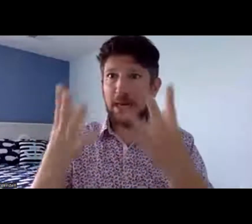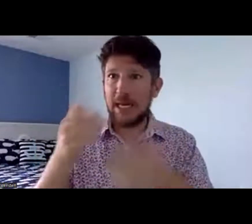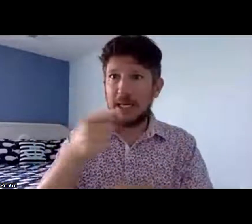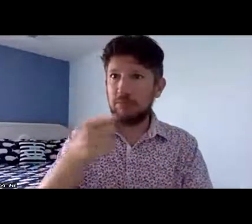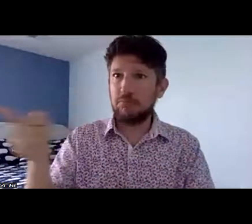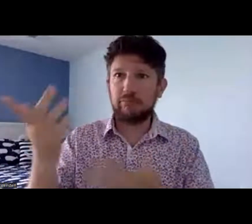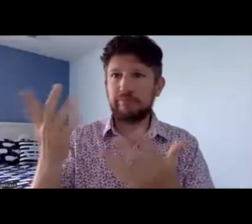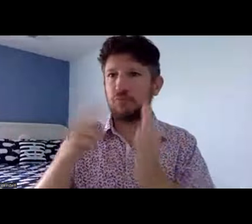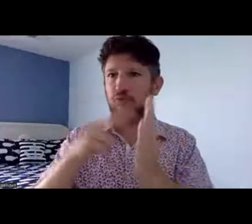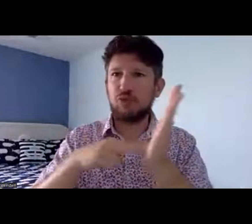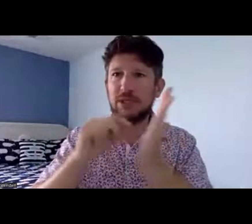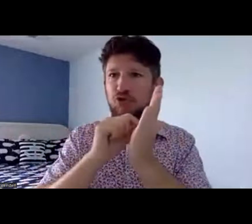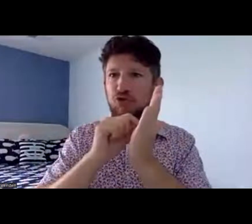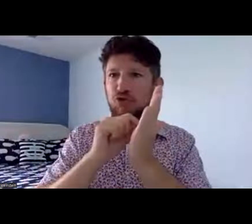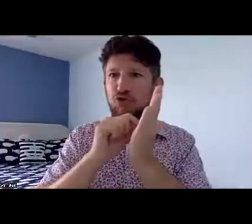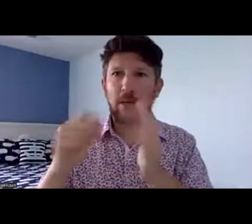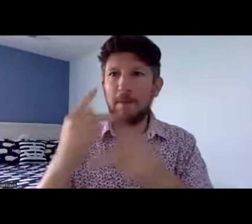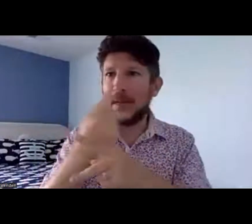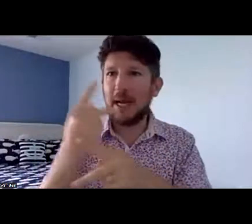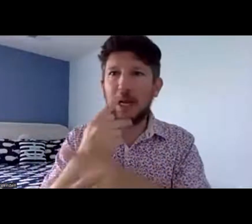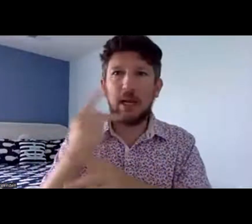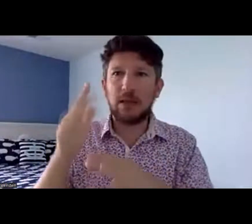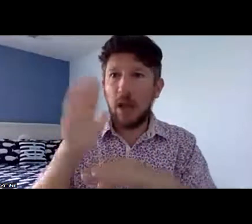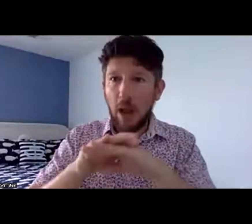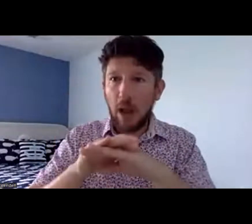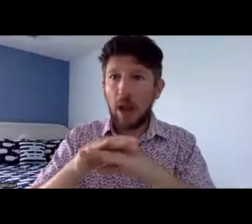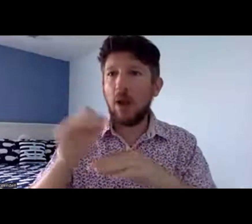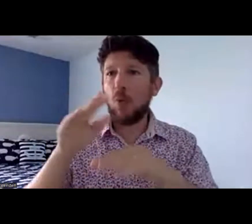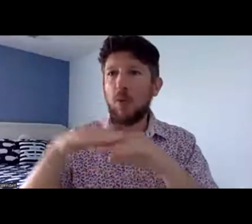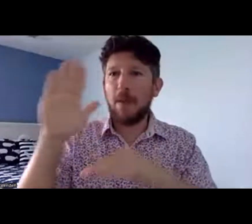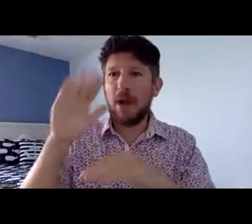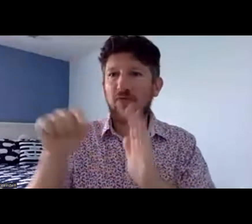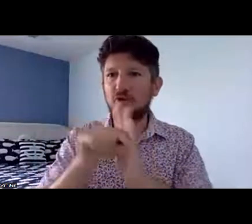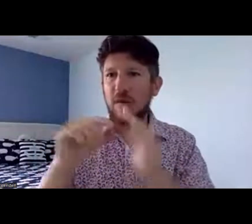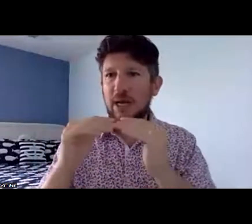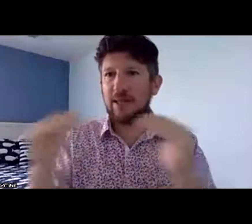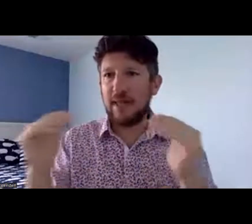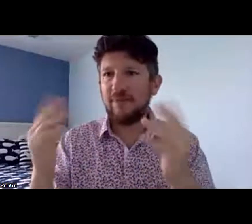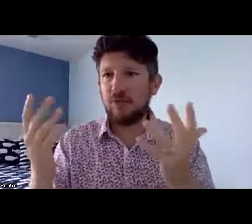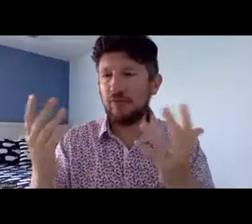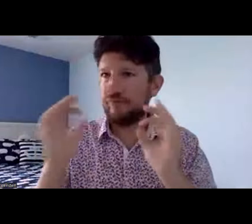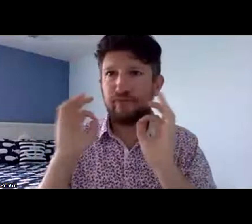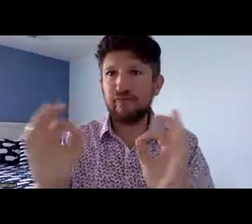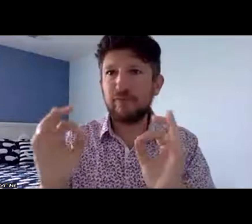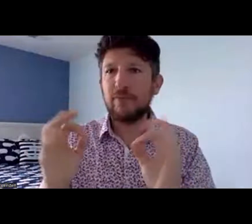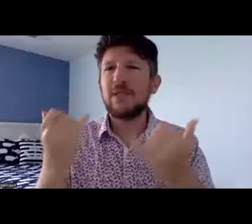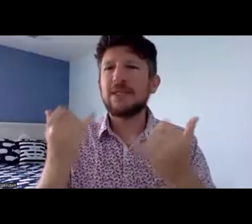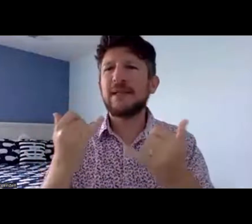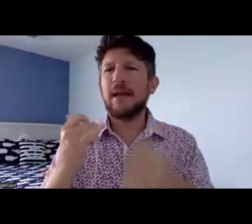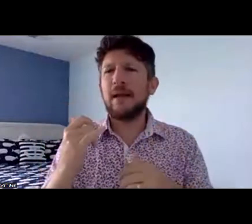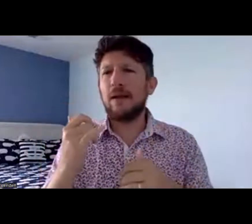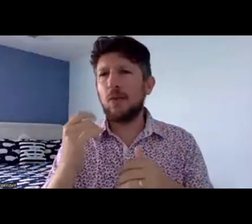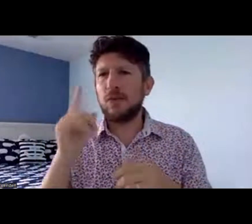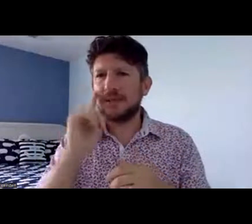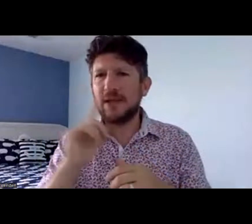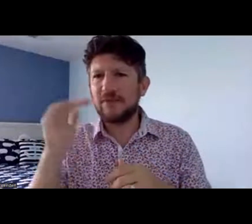and you see, for example, a deaf child born to a deaf parent or a deaf family who's still struggling with literacy, reading at